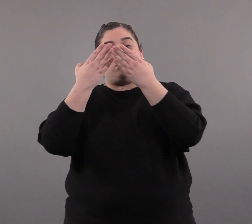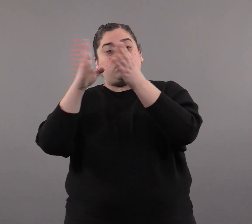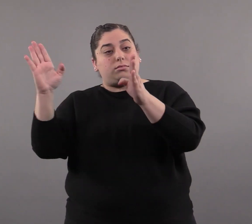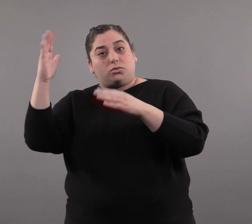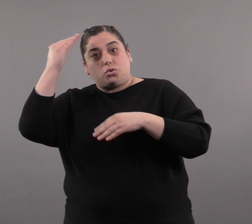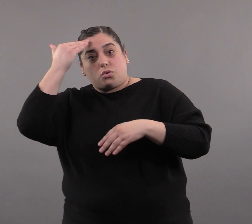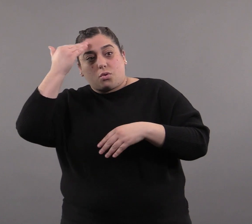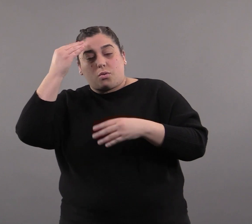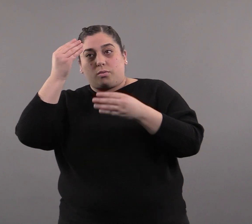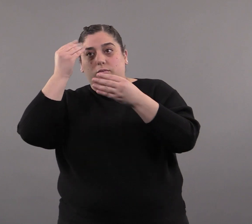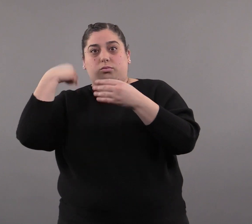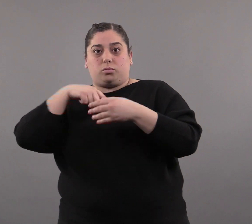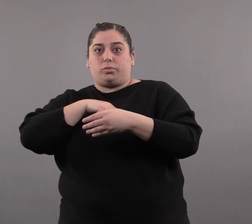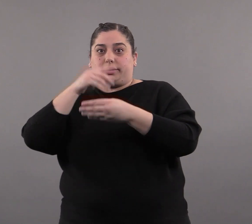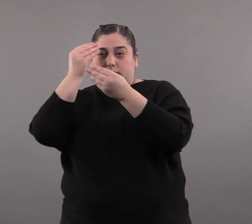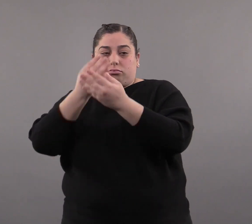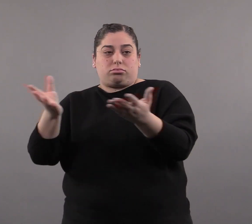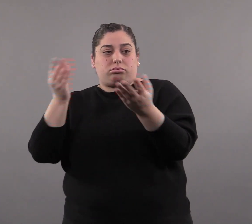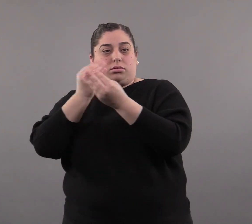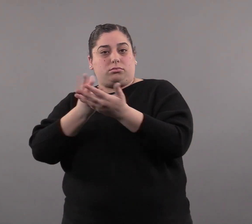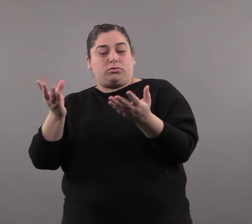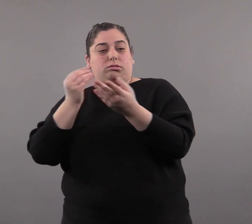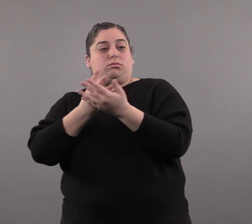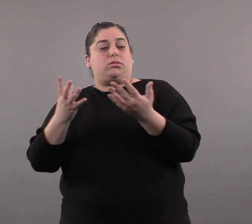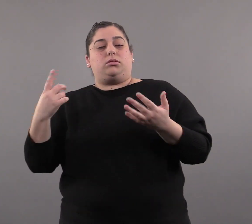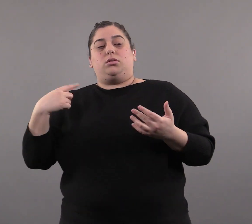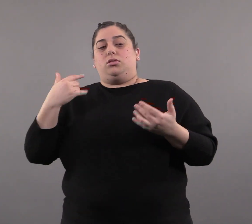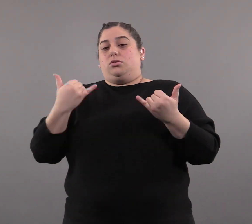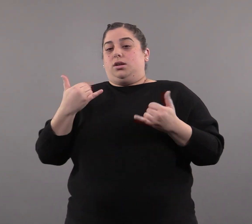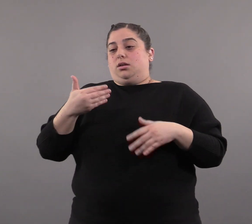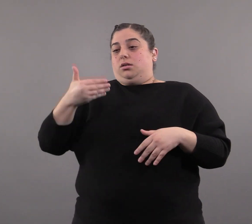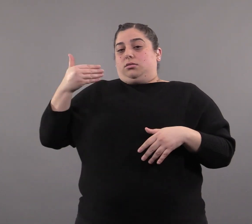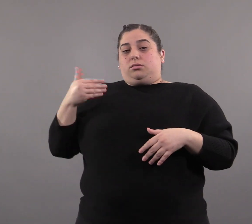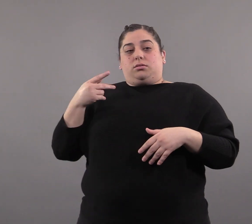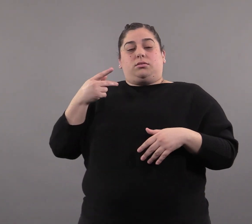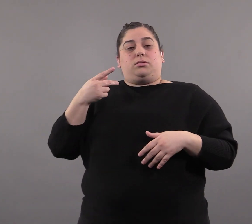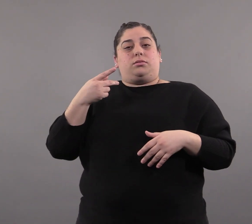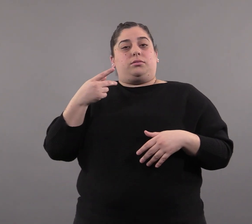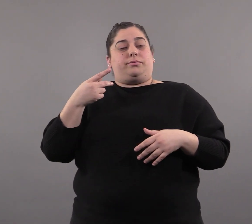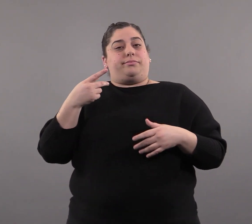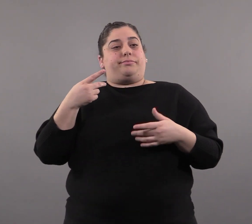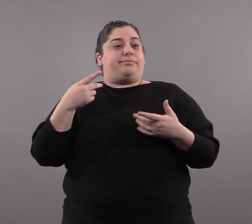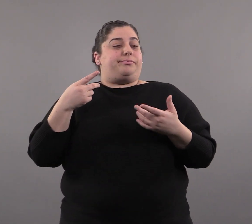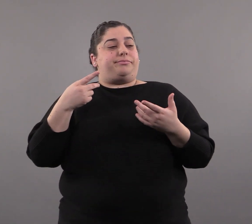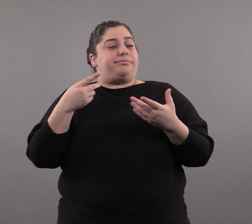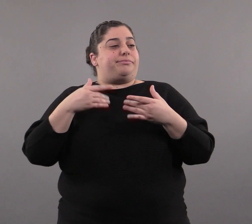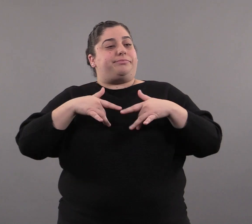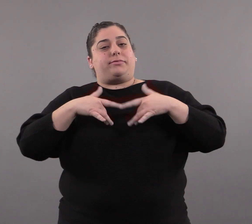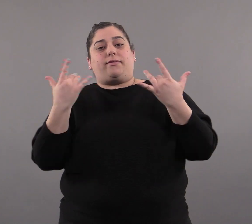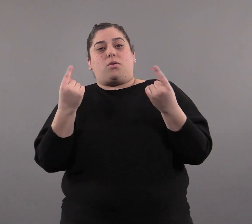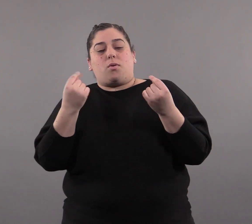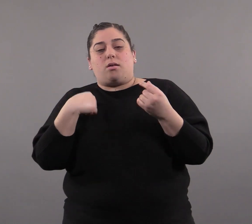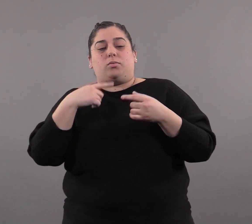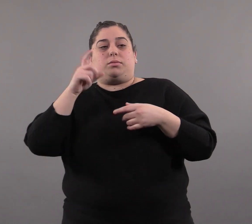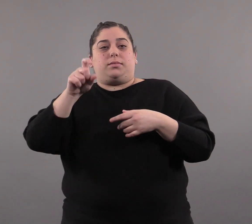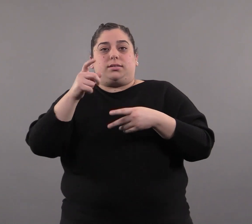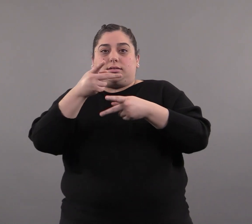press event, I think that there is a balance to be struck and a needle to be thread between our community